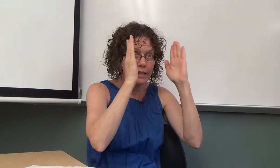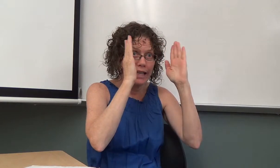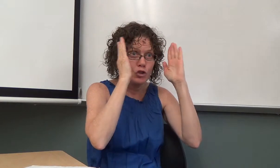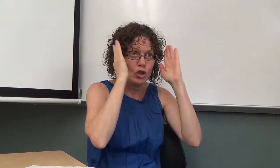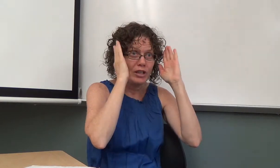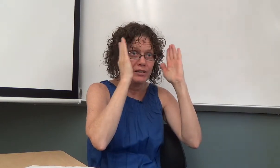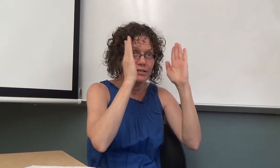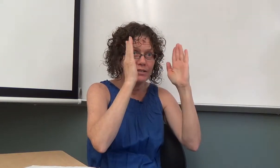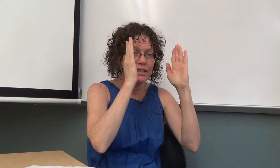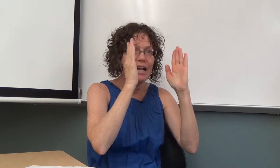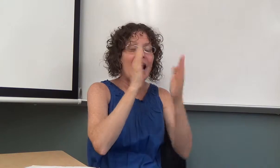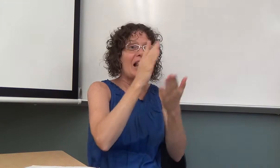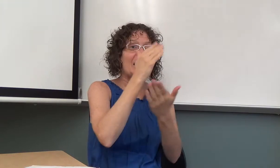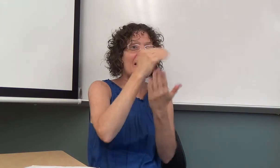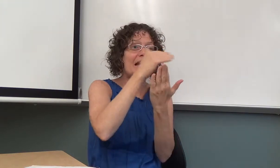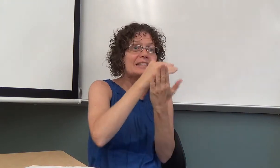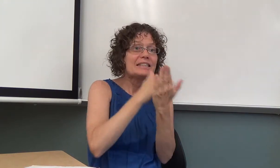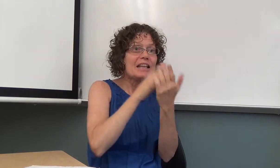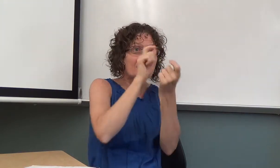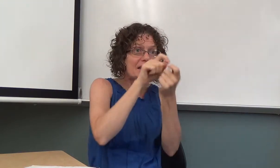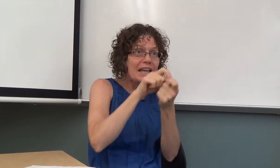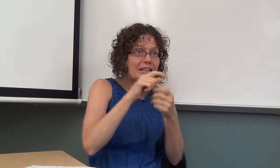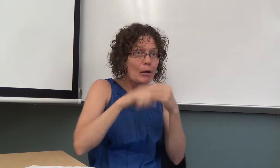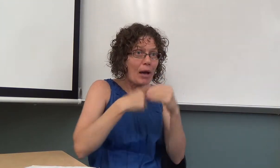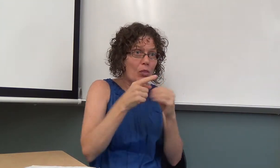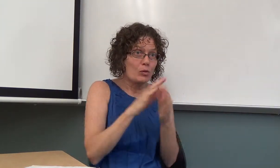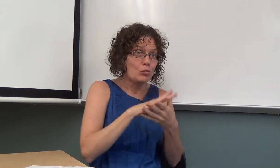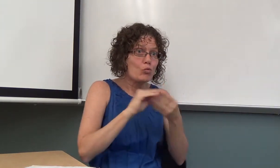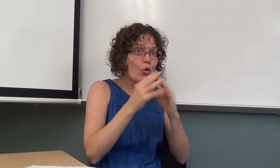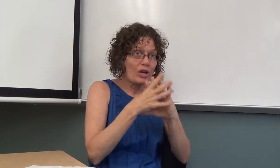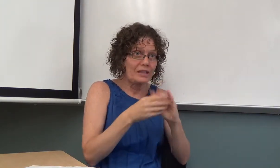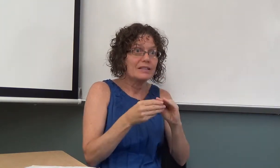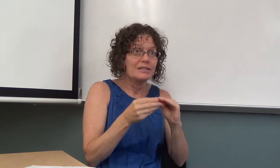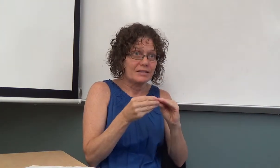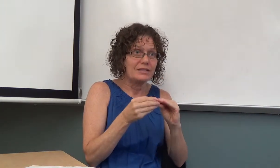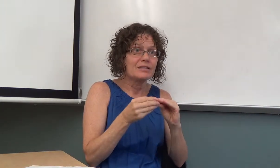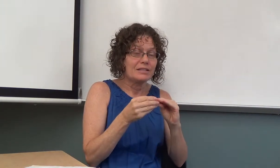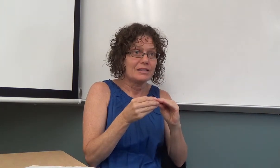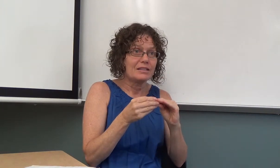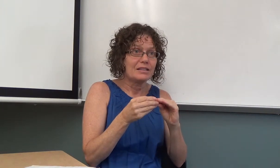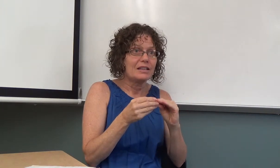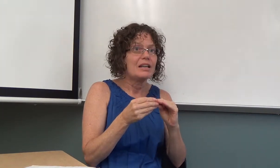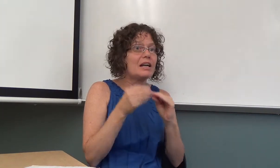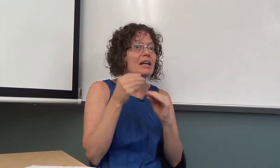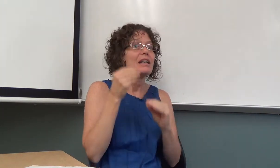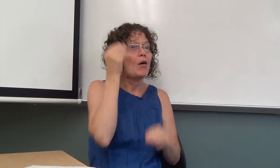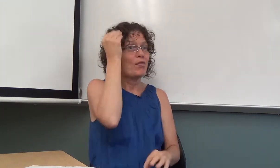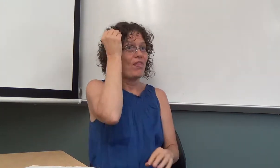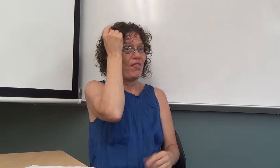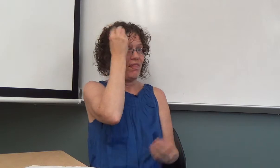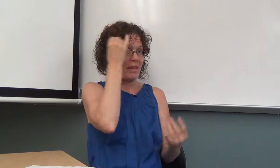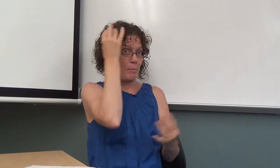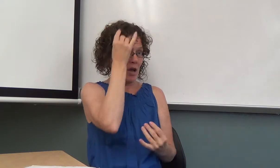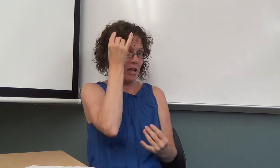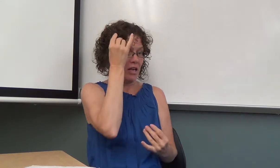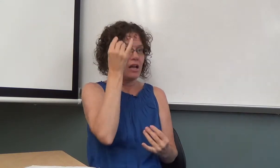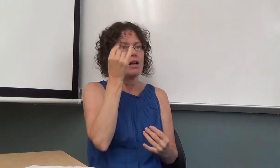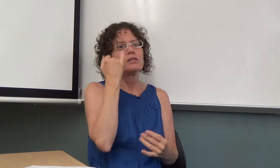List of details about the story, okay? Now think about it. Let me say, for instance, I asked Brian this